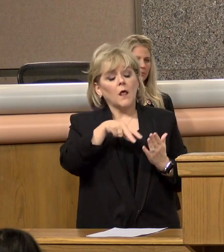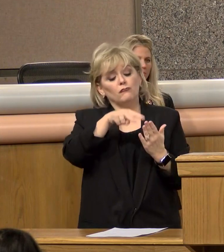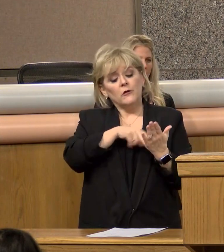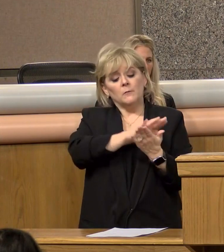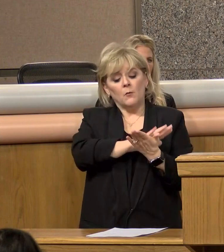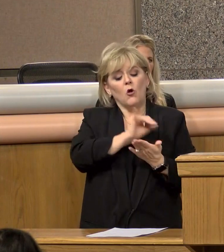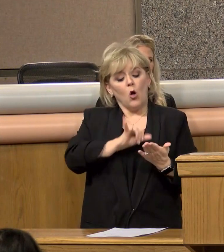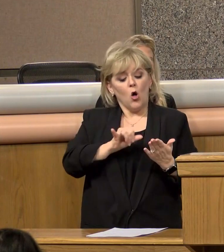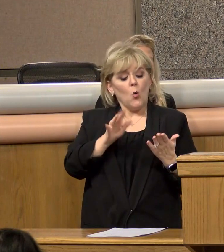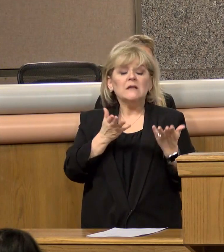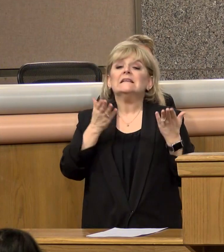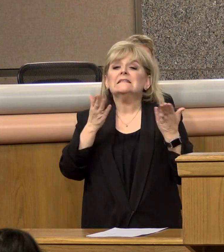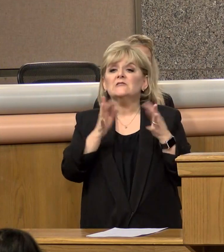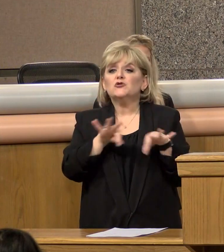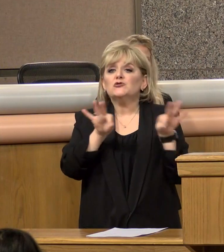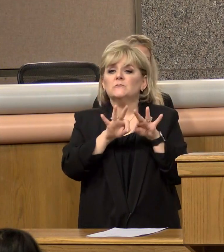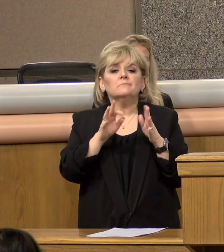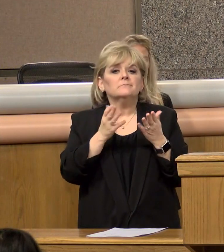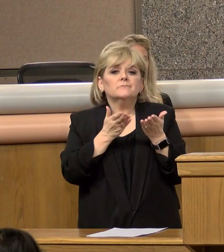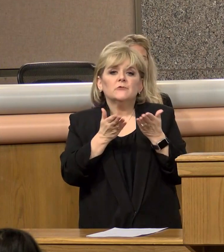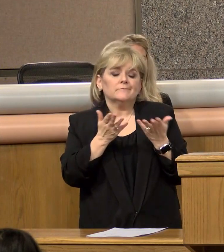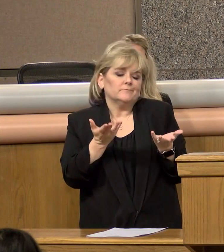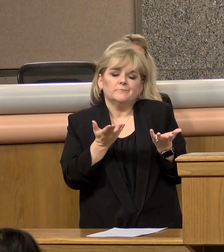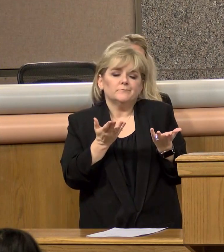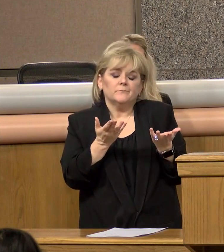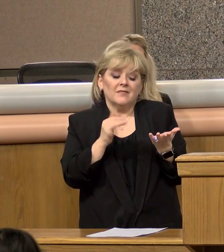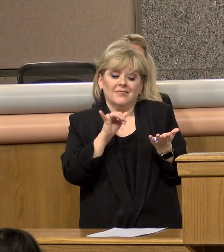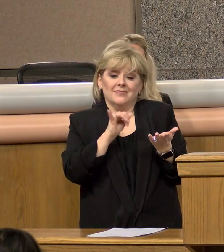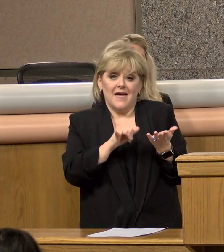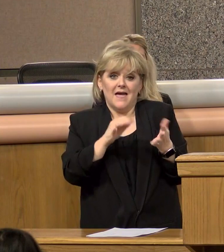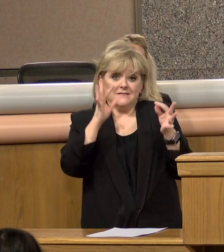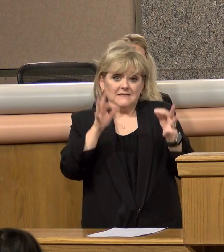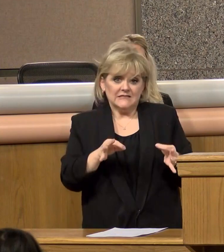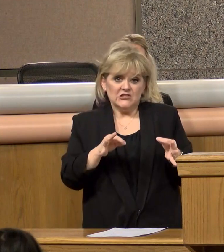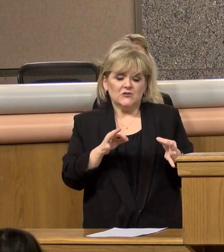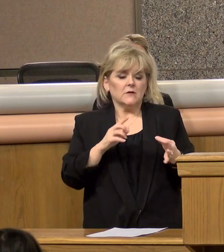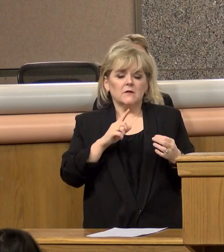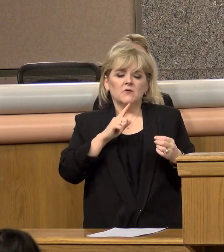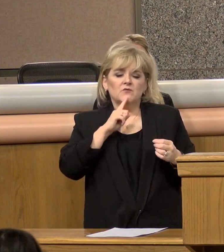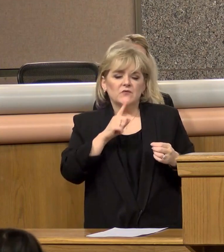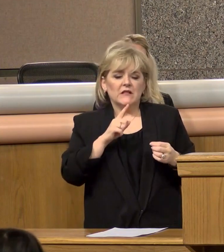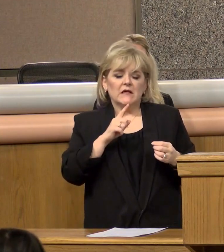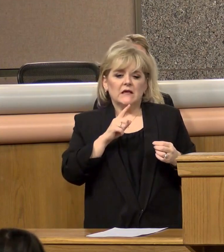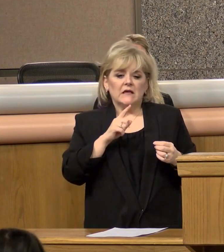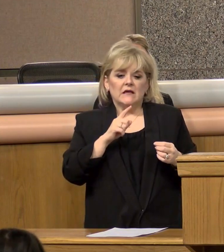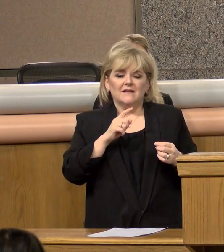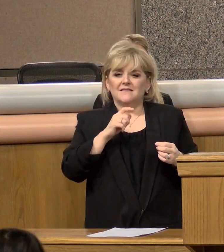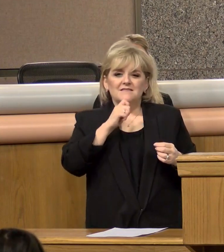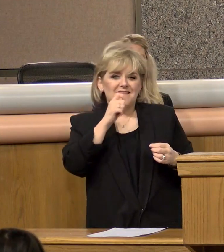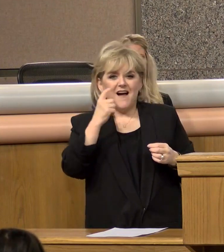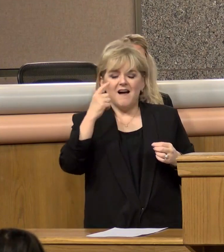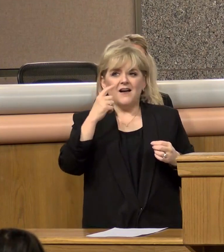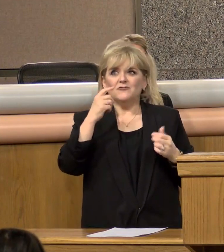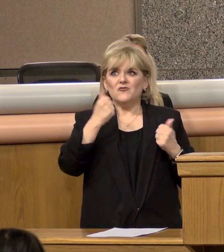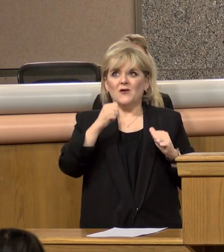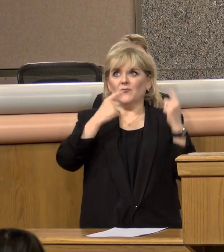Um this is to me is not a decision to be made based upon whether I get reelected or not.